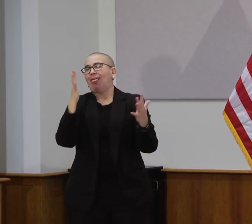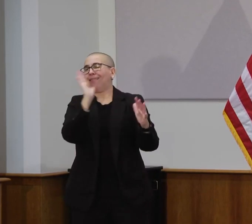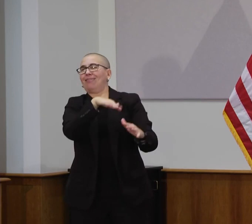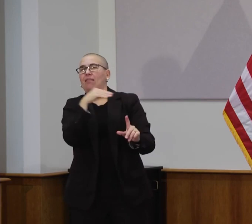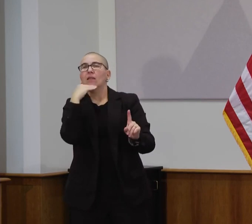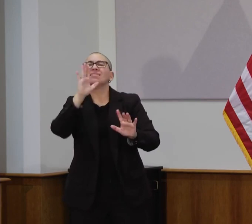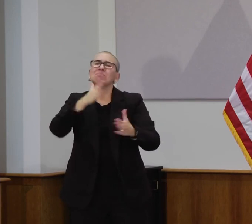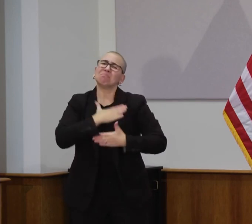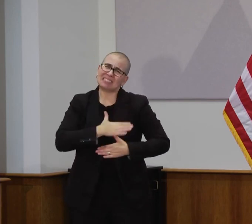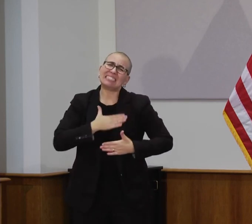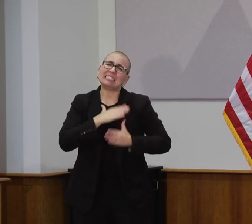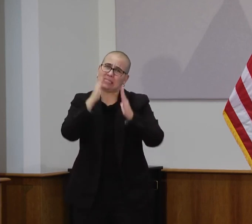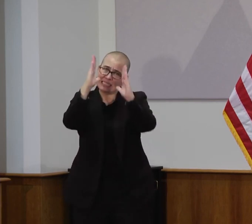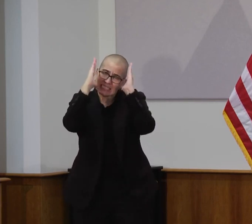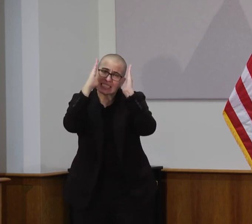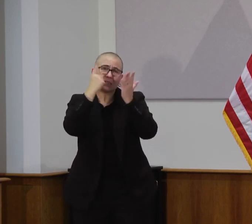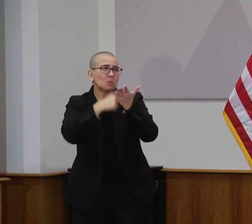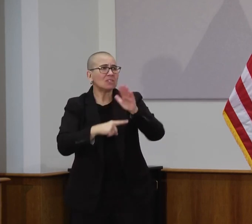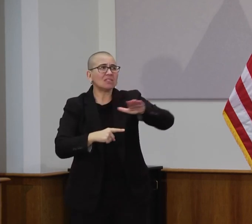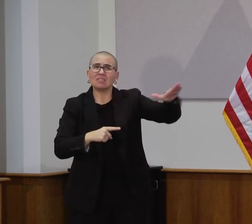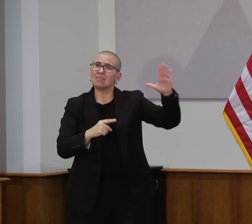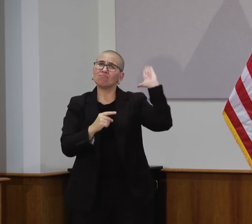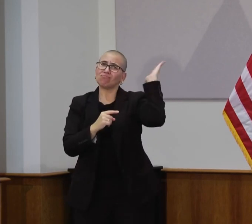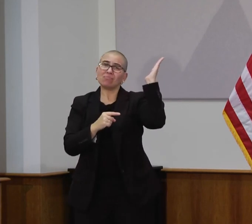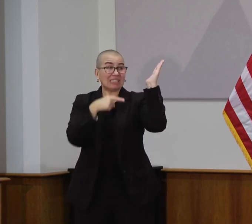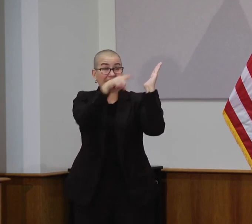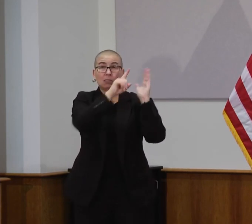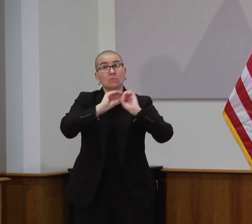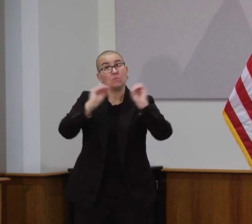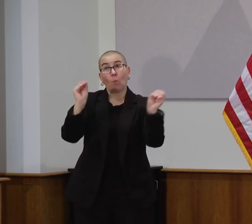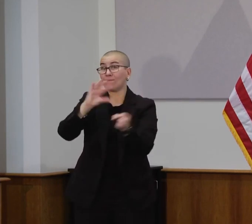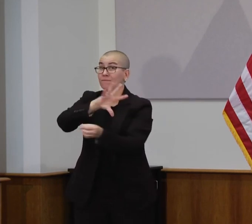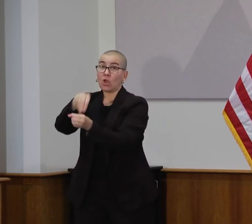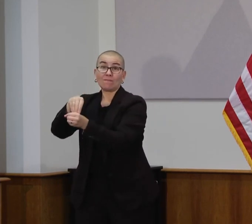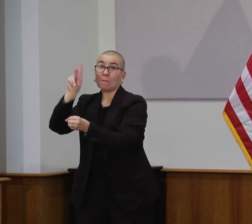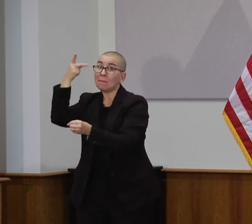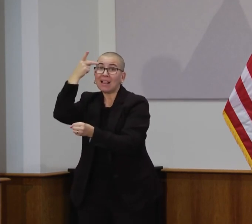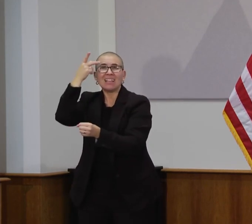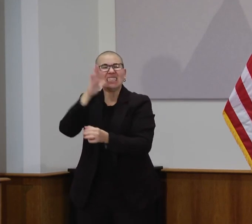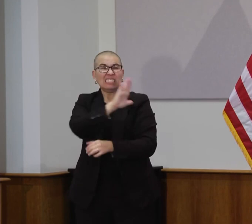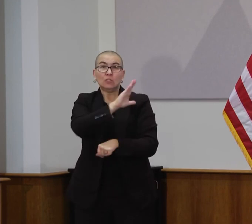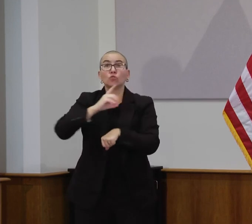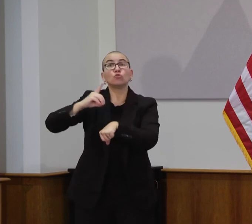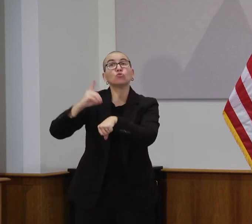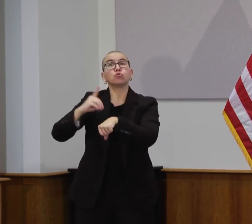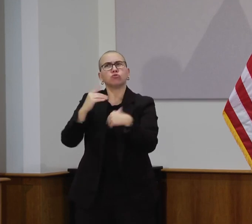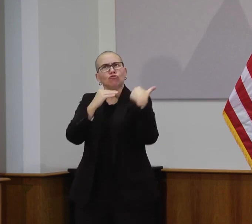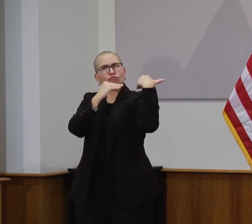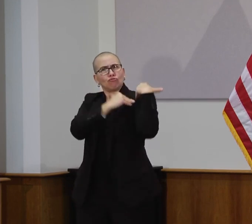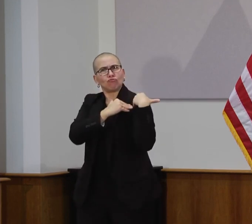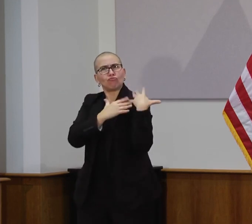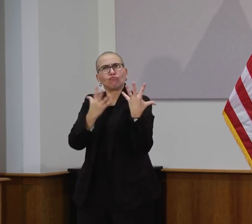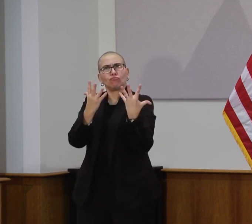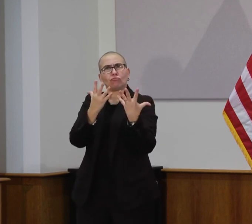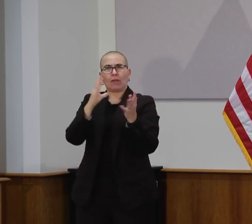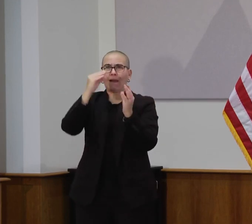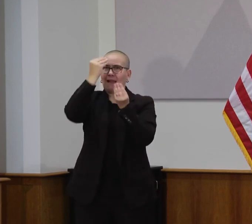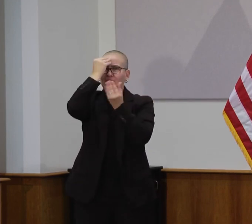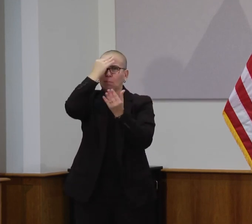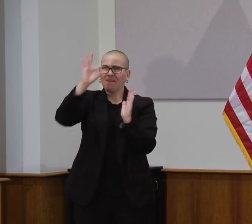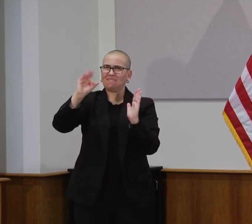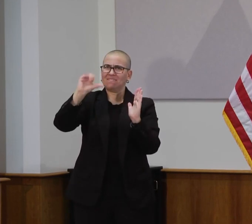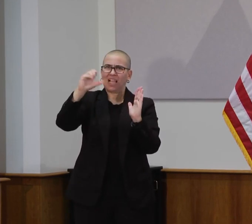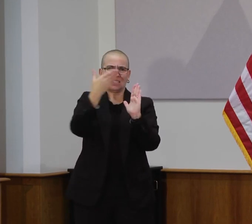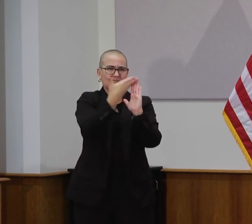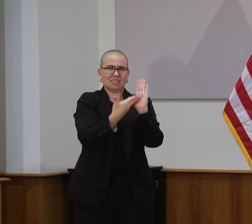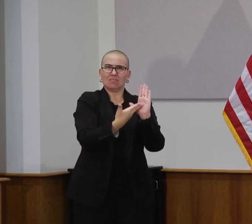don't have a political affiliation on this. They simply have a duty to care for those that are sick and see if that helps us. And